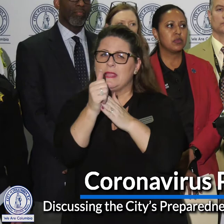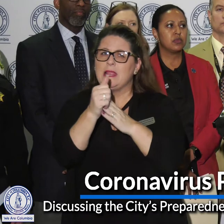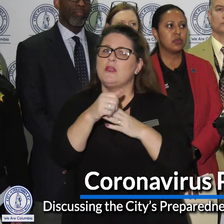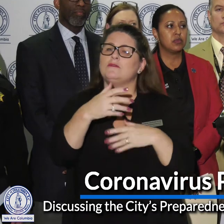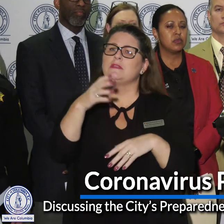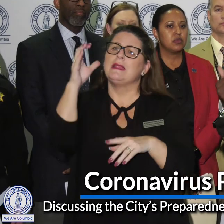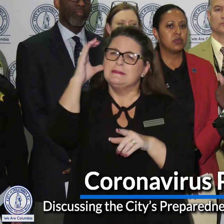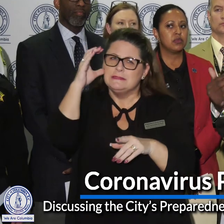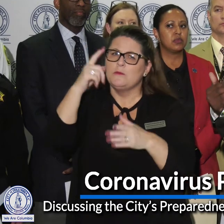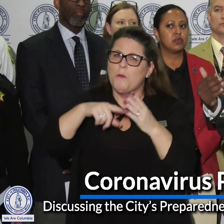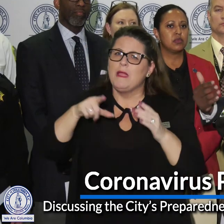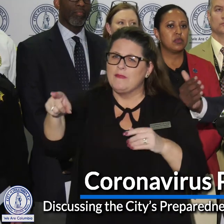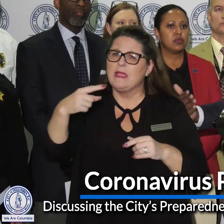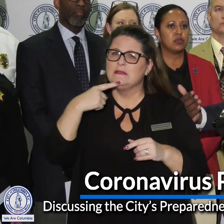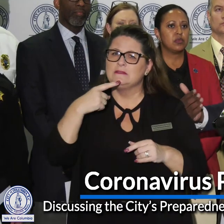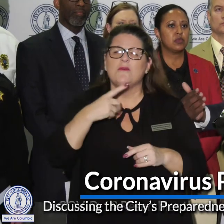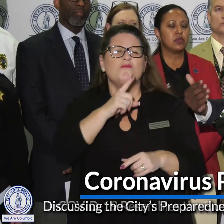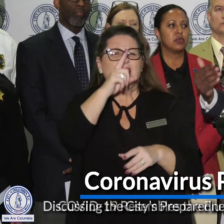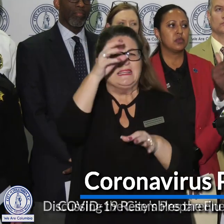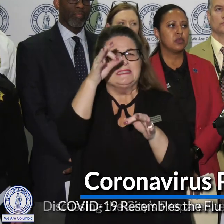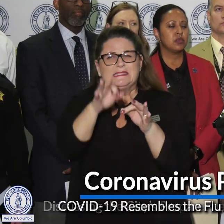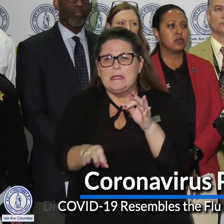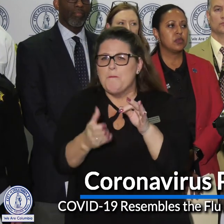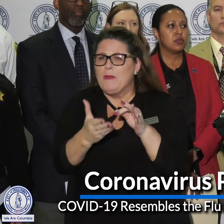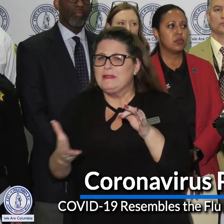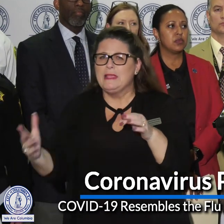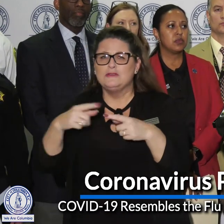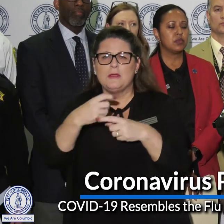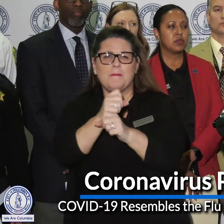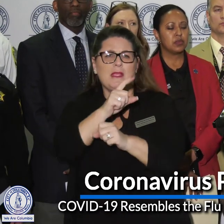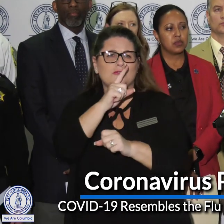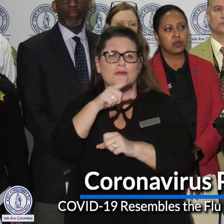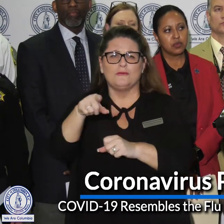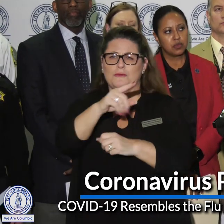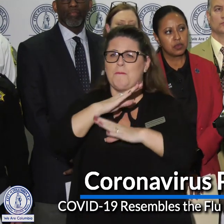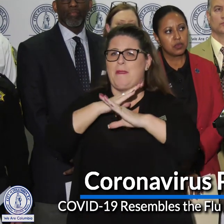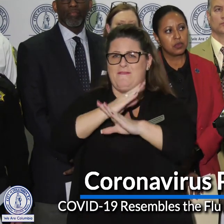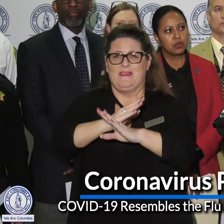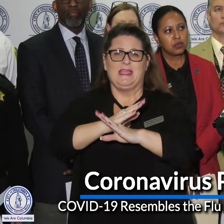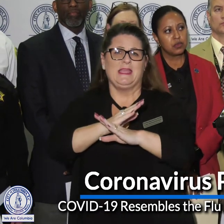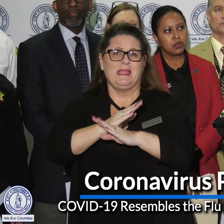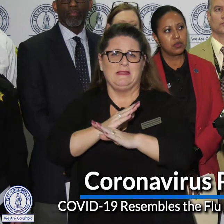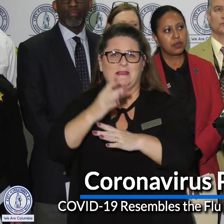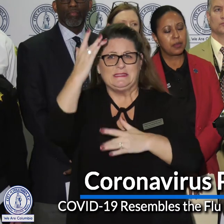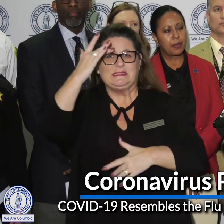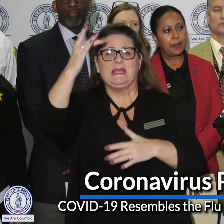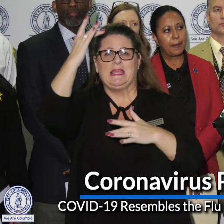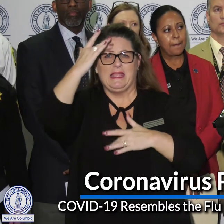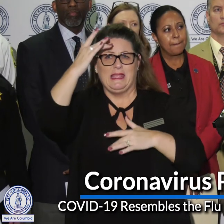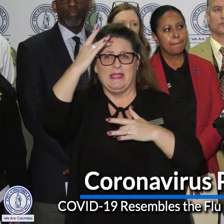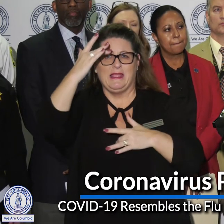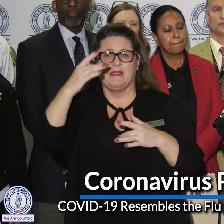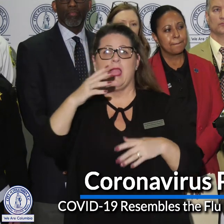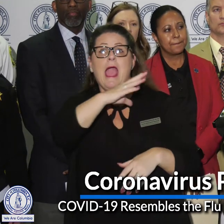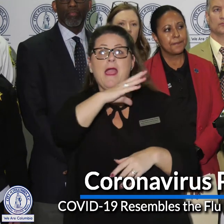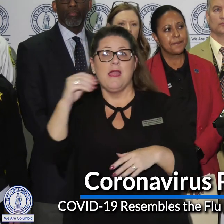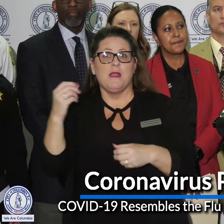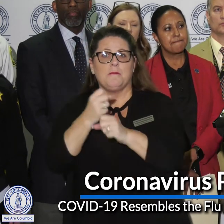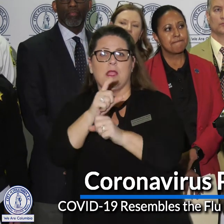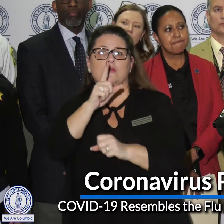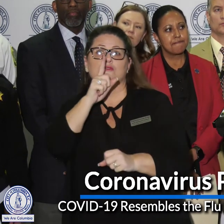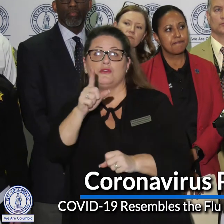very simple things that we can all do to make sure that not only we stay healthy, but that those around us that we know and love stay